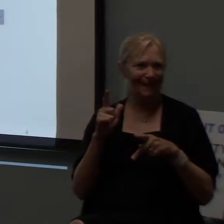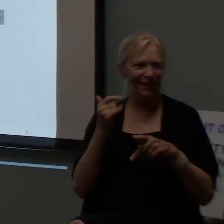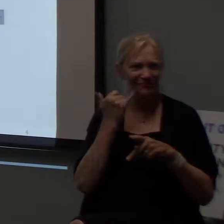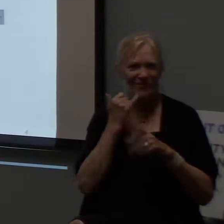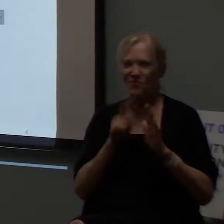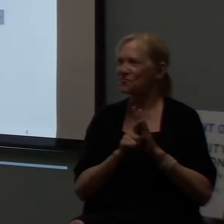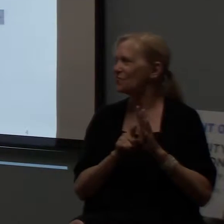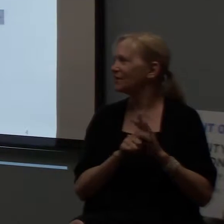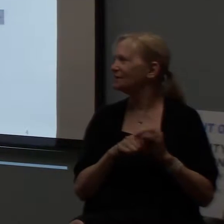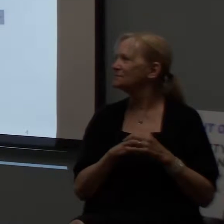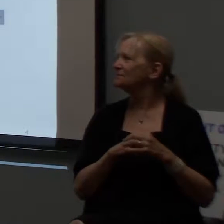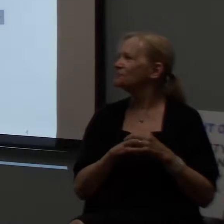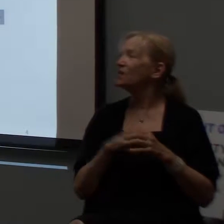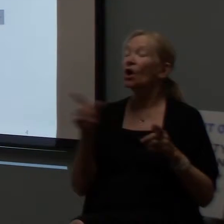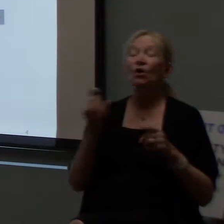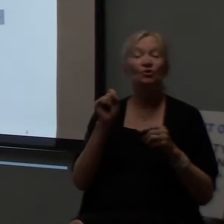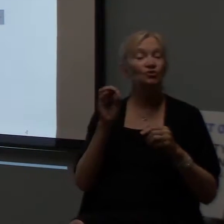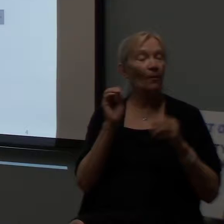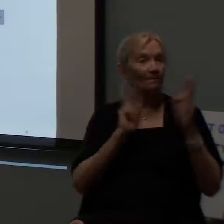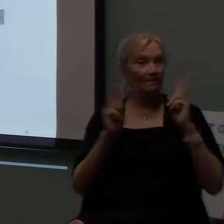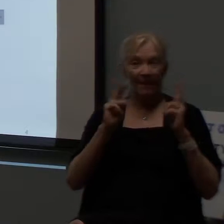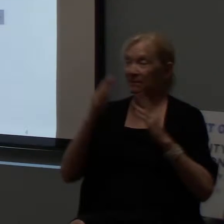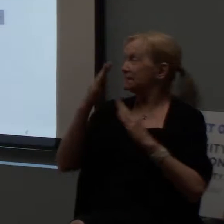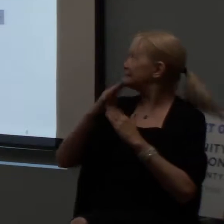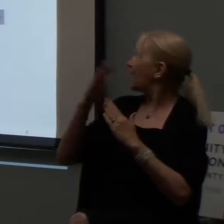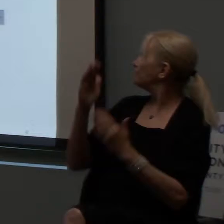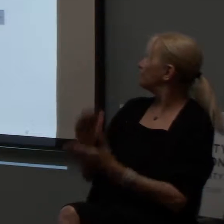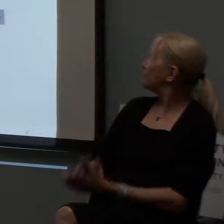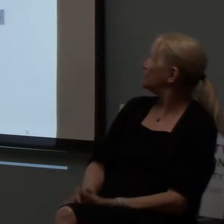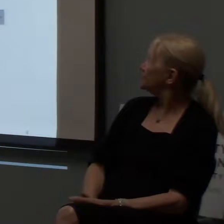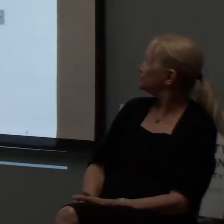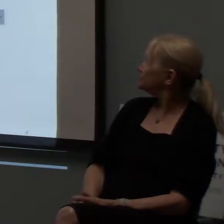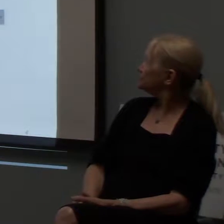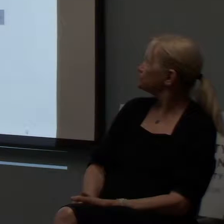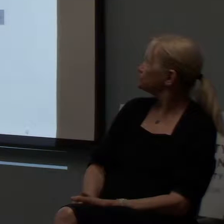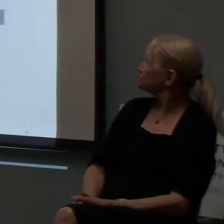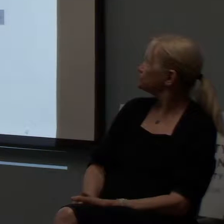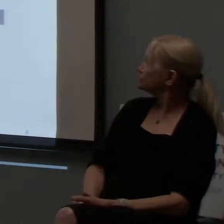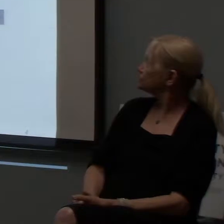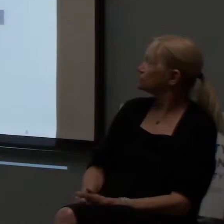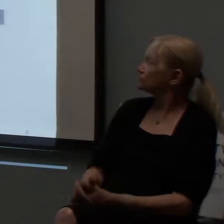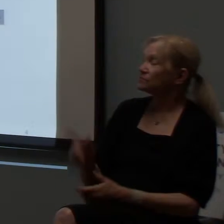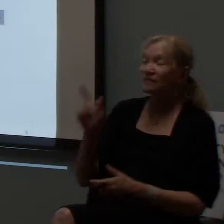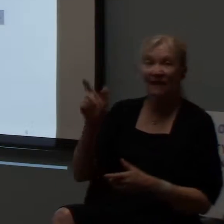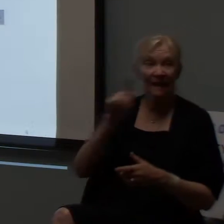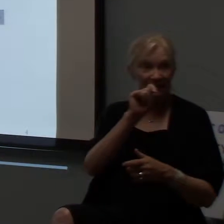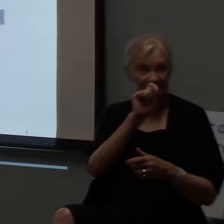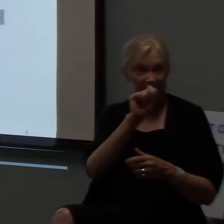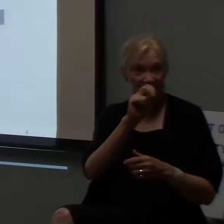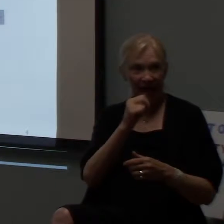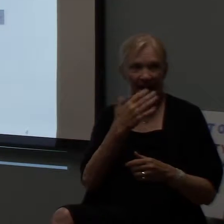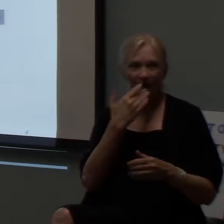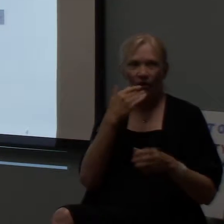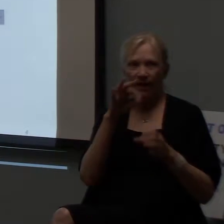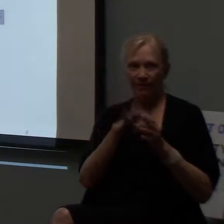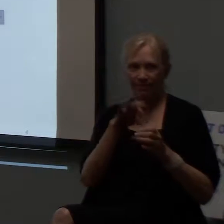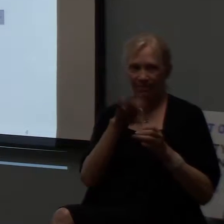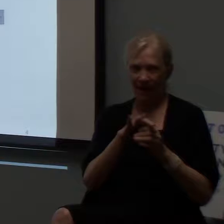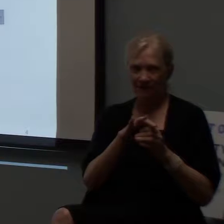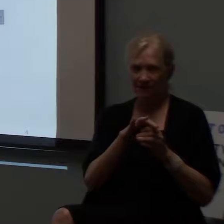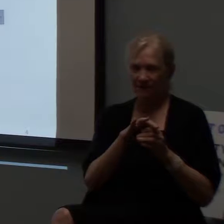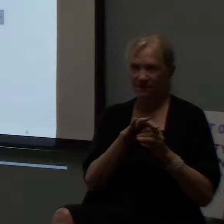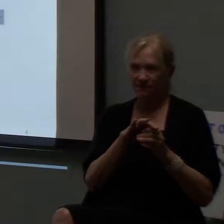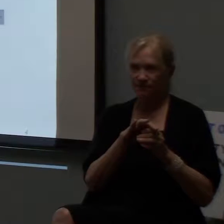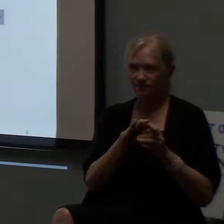So of course the residents of Boulder County are at the top. And then all of the boxes that are this tan color are our elected officials. So Boulder County currently has